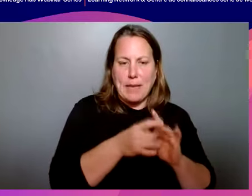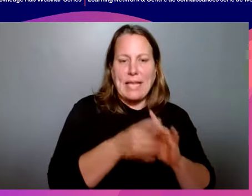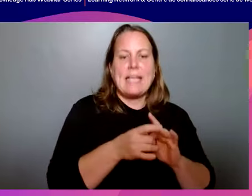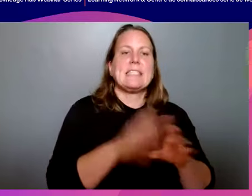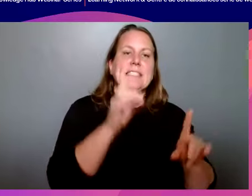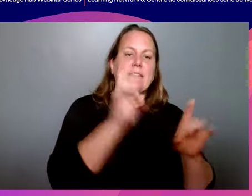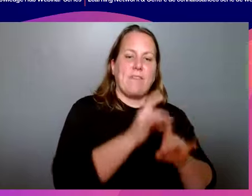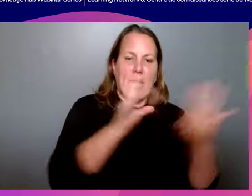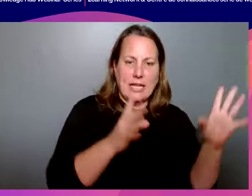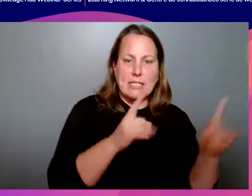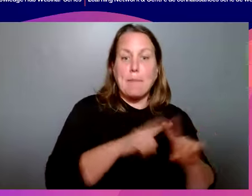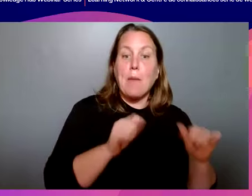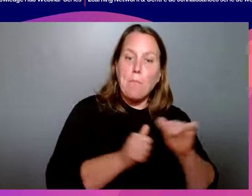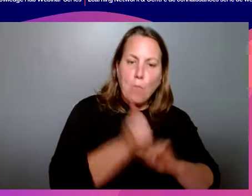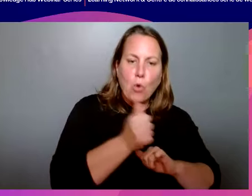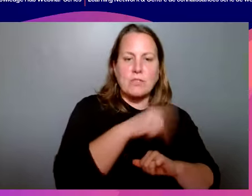violence, harassment,